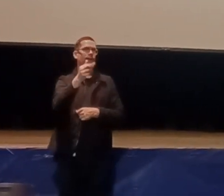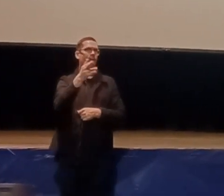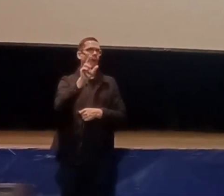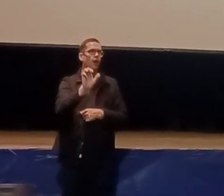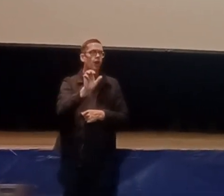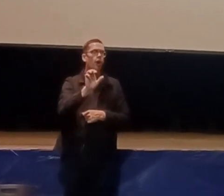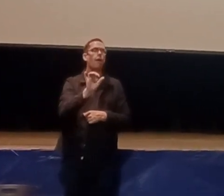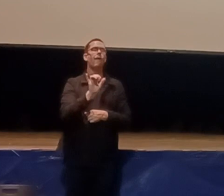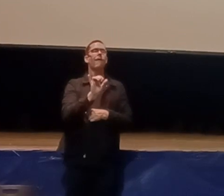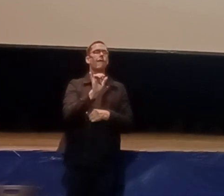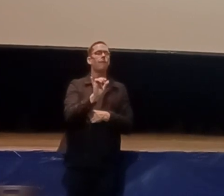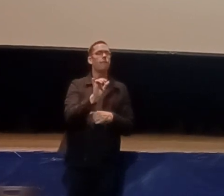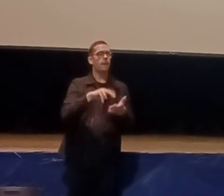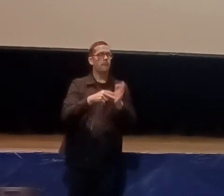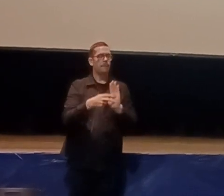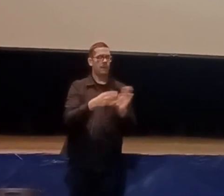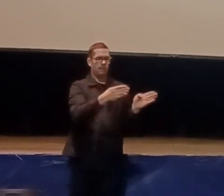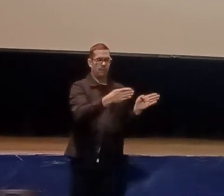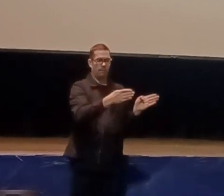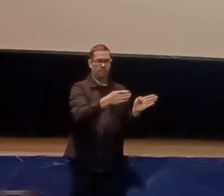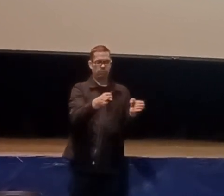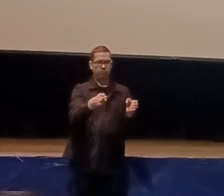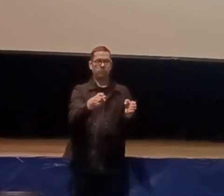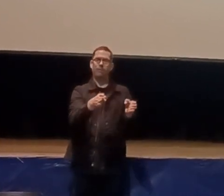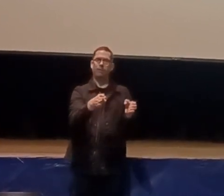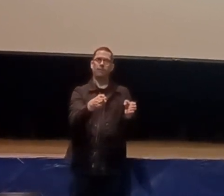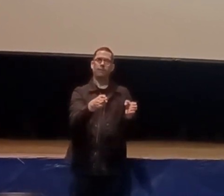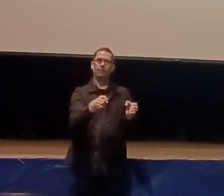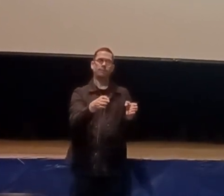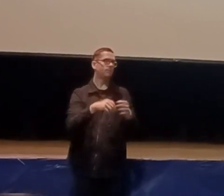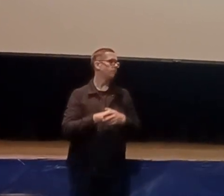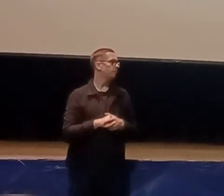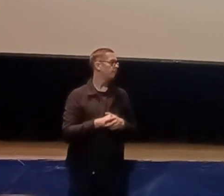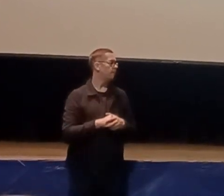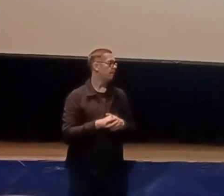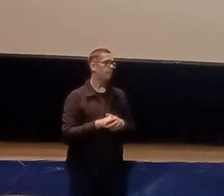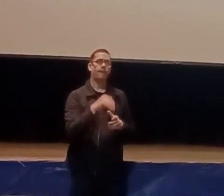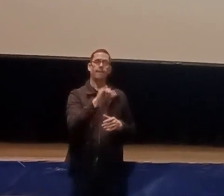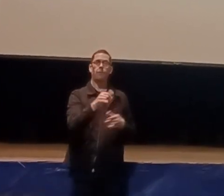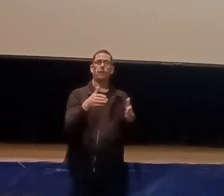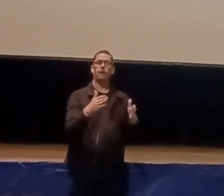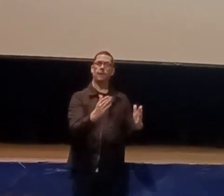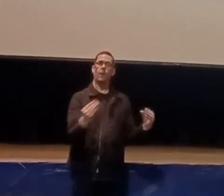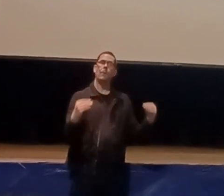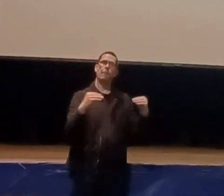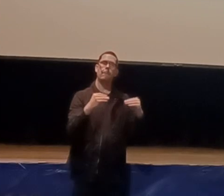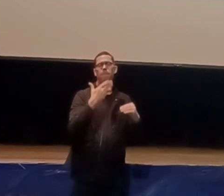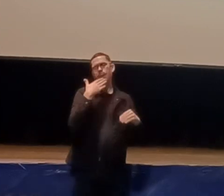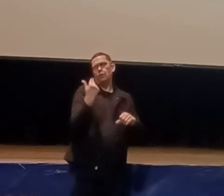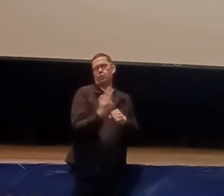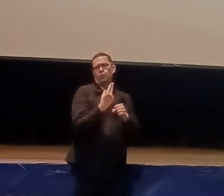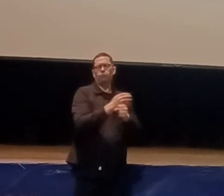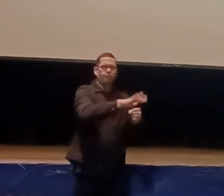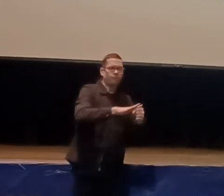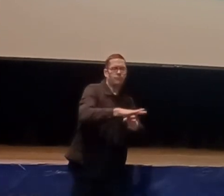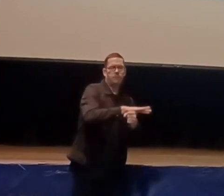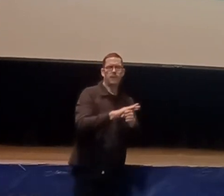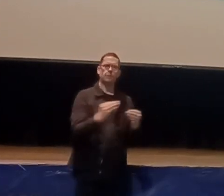to relocate it in a portion of the site that was going to allow for a much more efficient organization of the